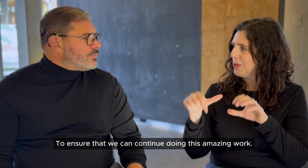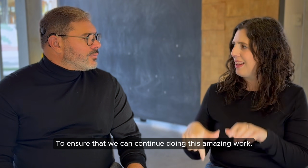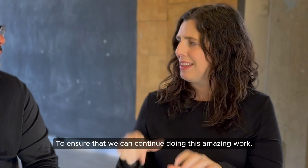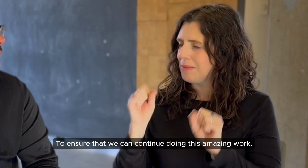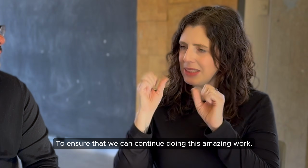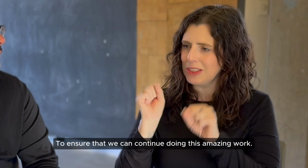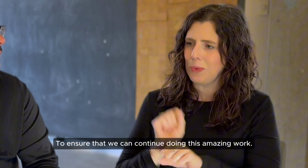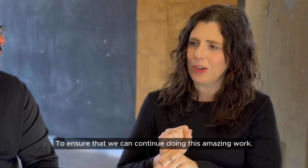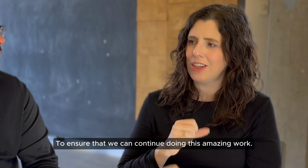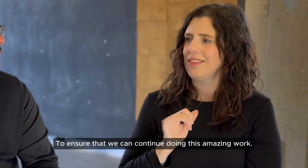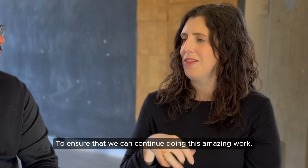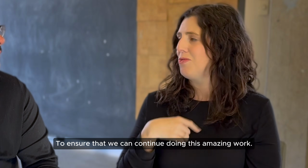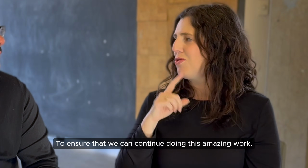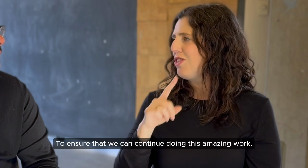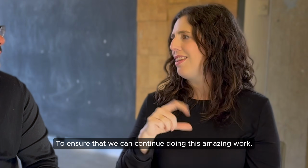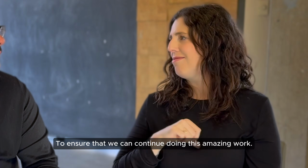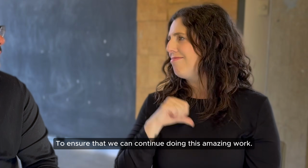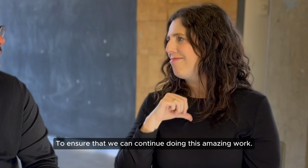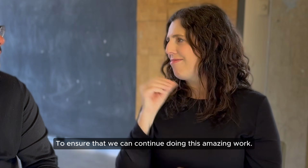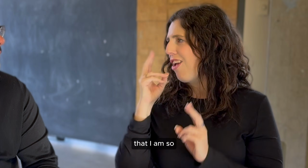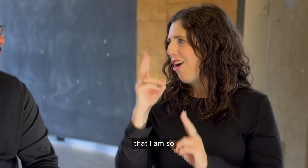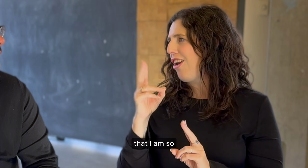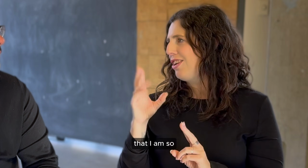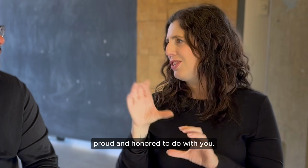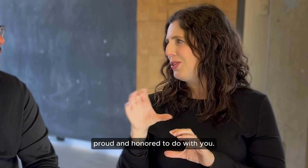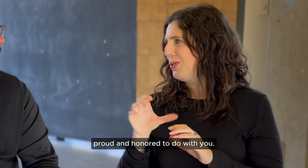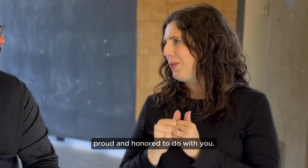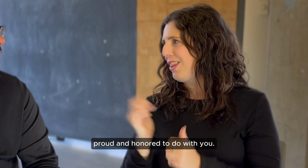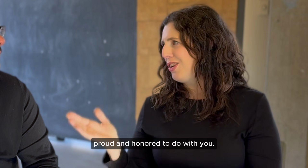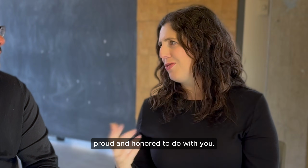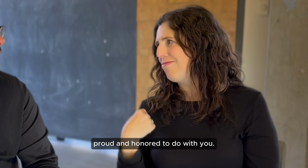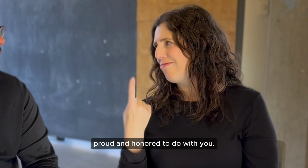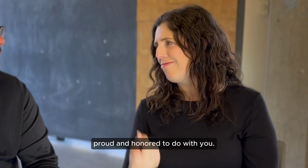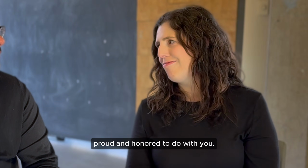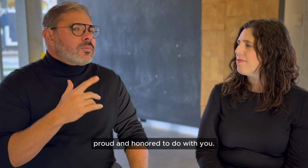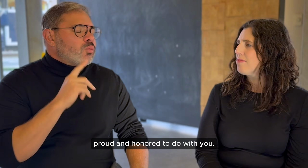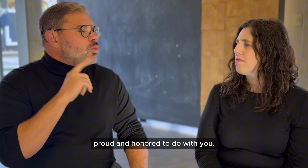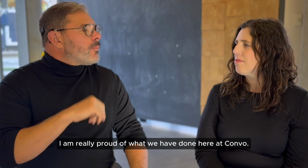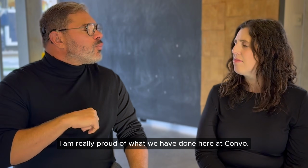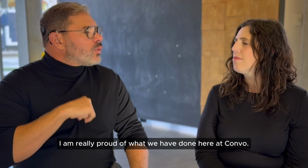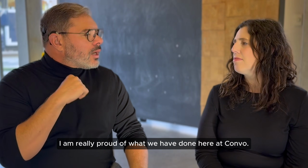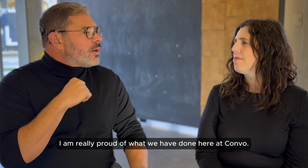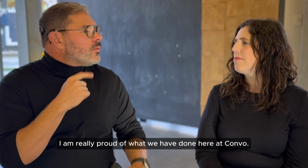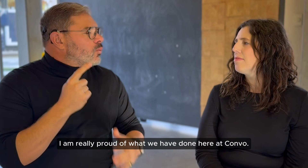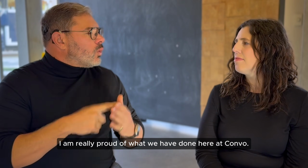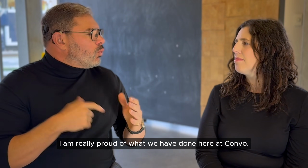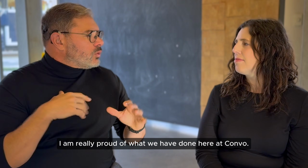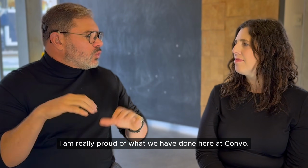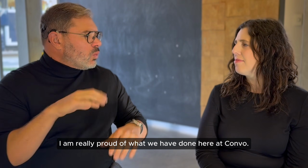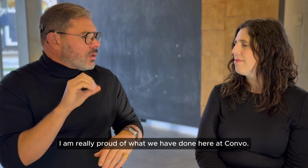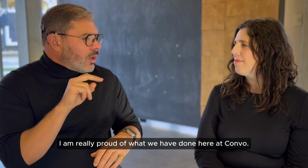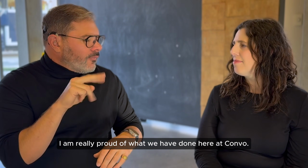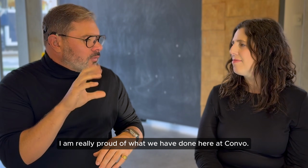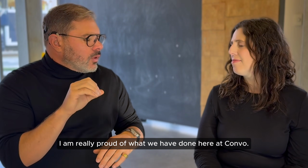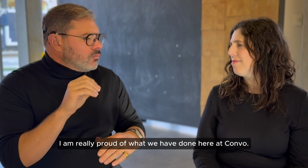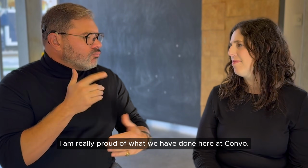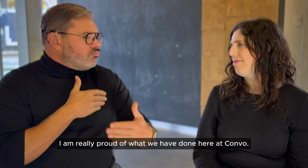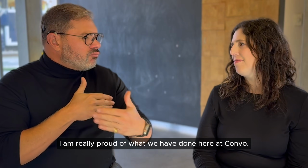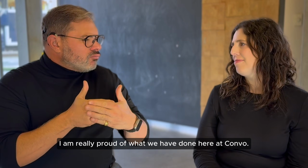continue doing this amazing work that I'm so proud and honored to do with you. I'm really proud of what we've done here at Convo to